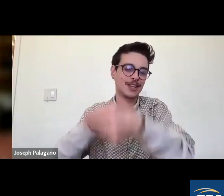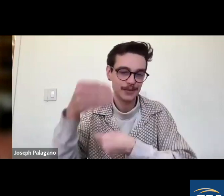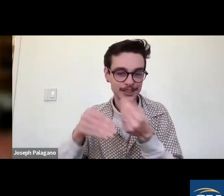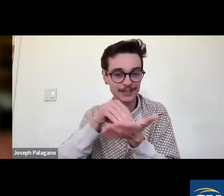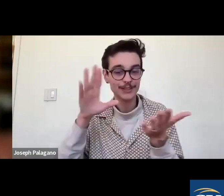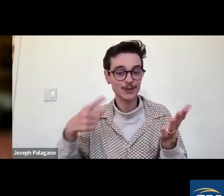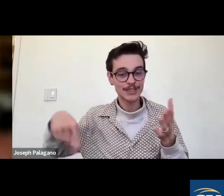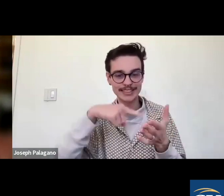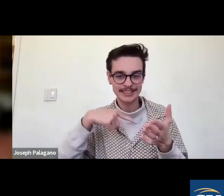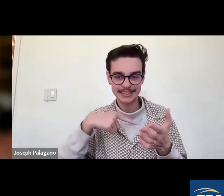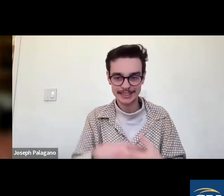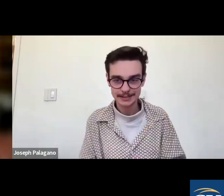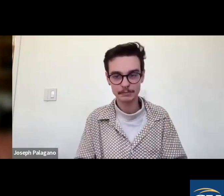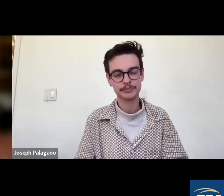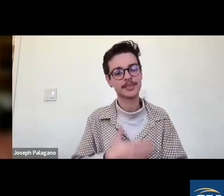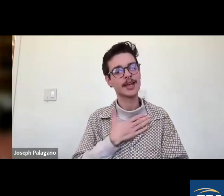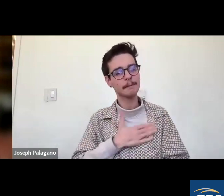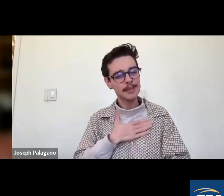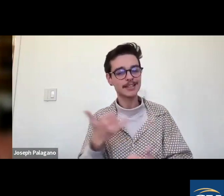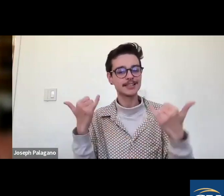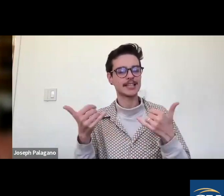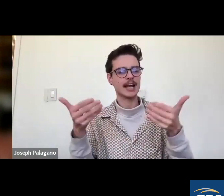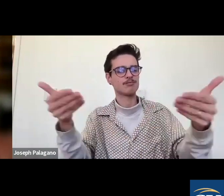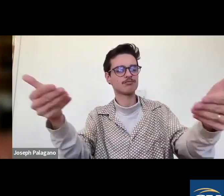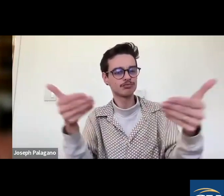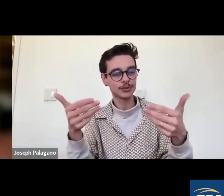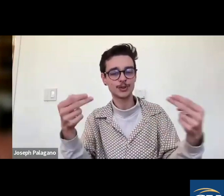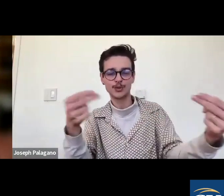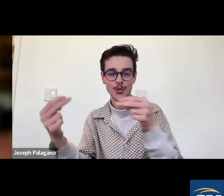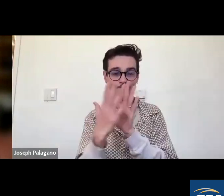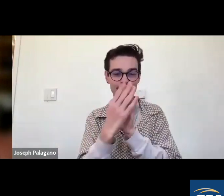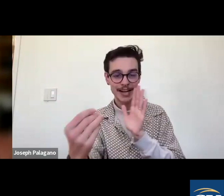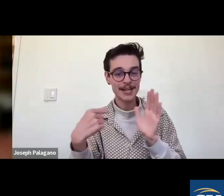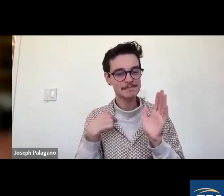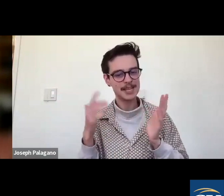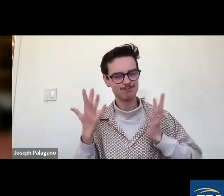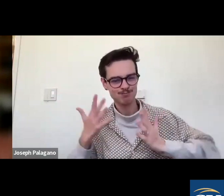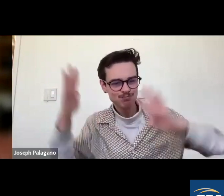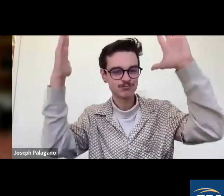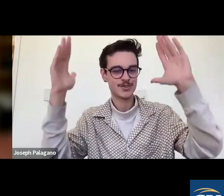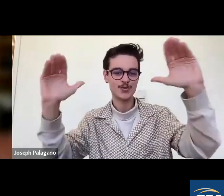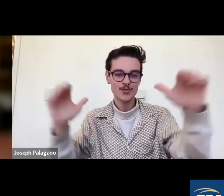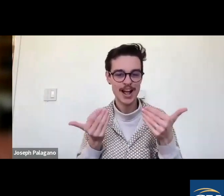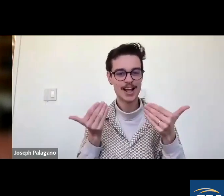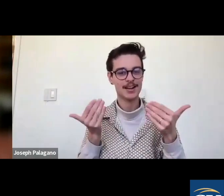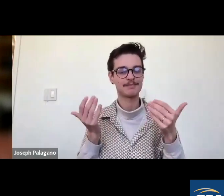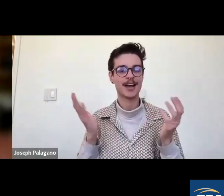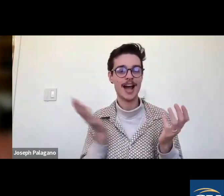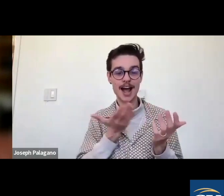in ensuring better outcomes for learning for the next generation of students. Please join me in welcoming Dr.